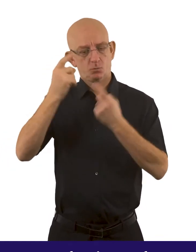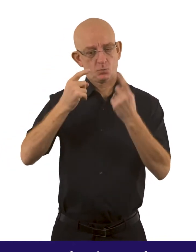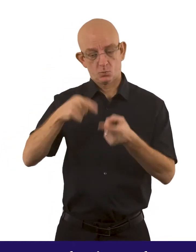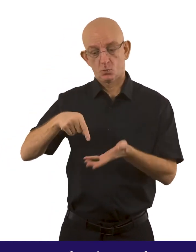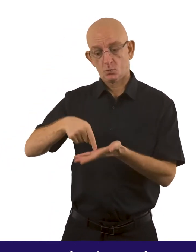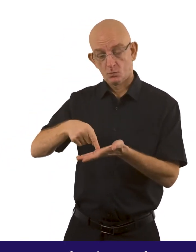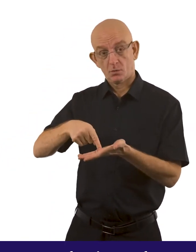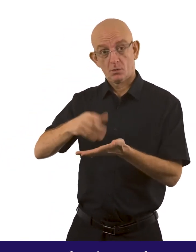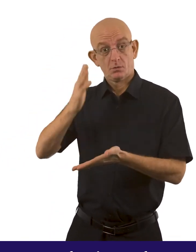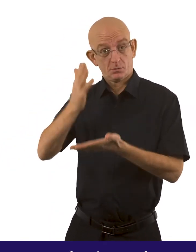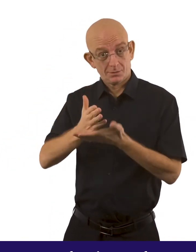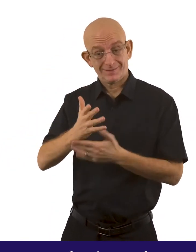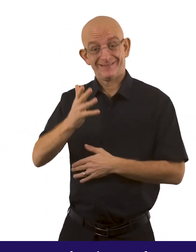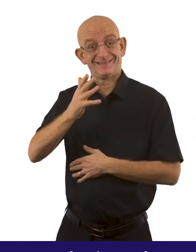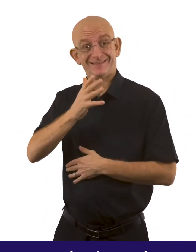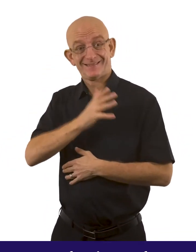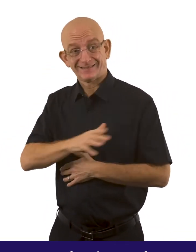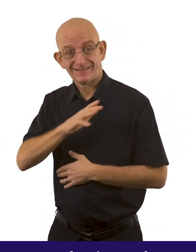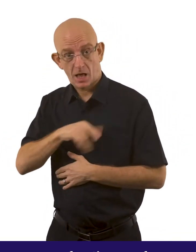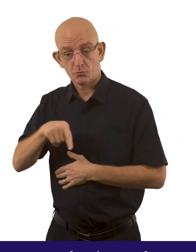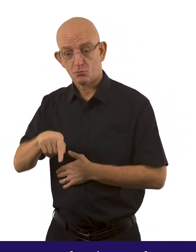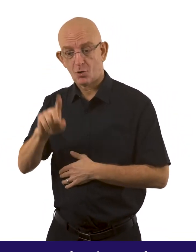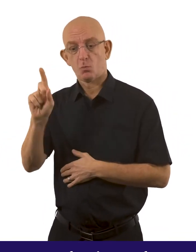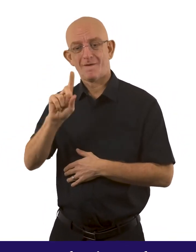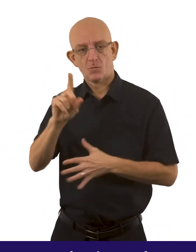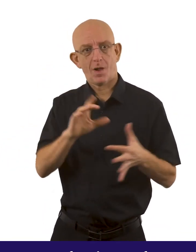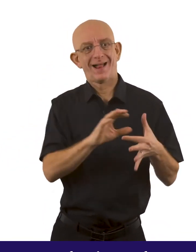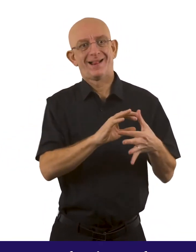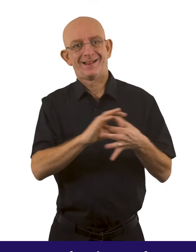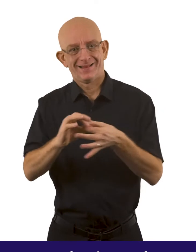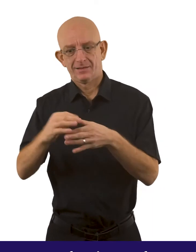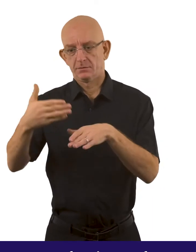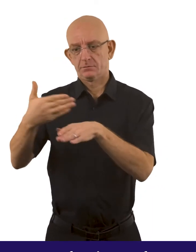It is necessary for the performance of a task carried out in the public interest.